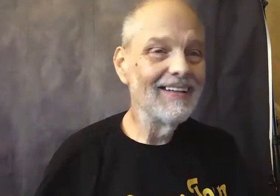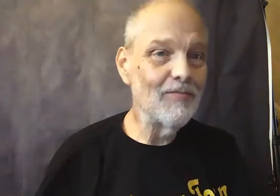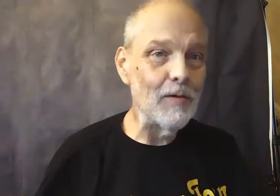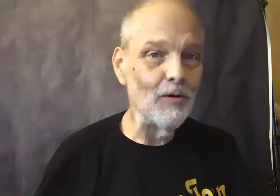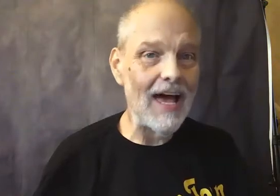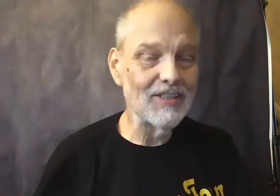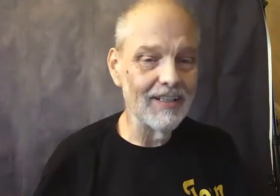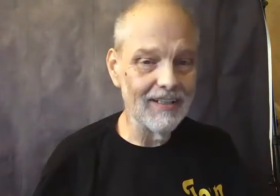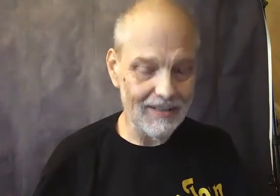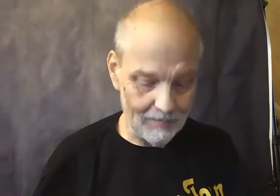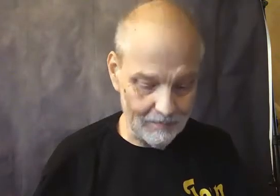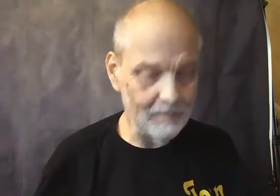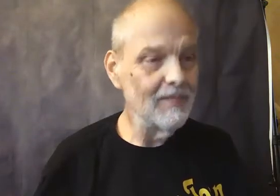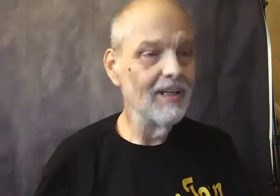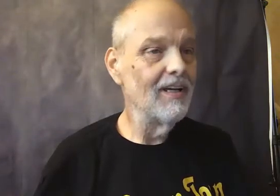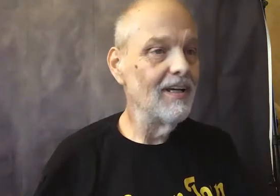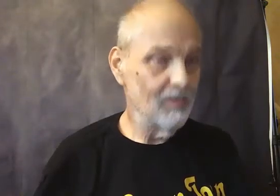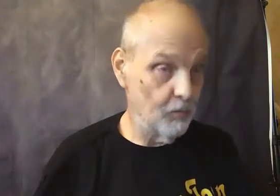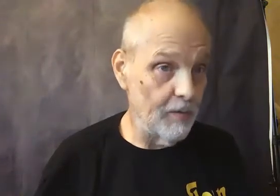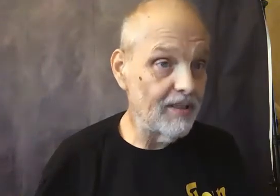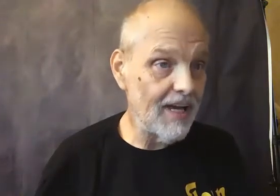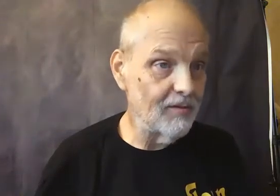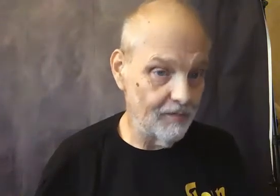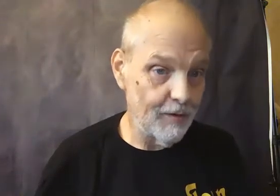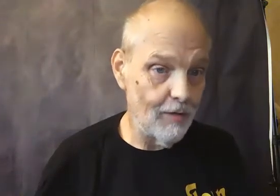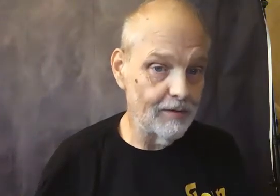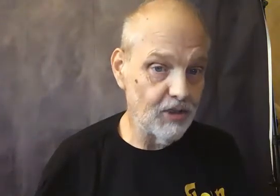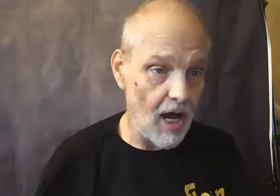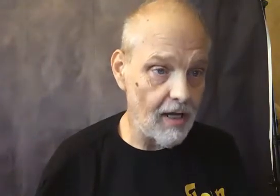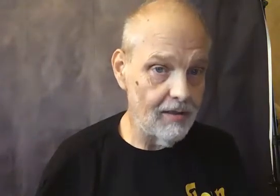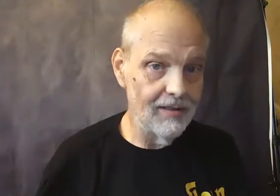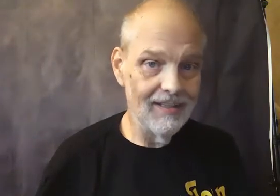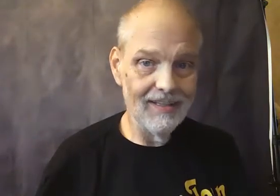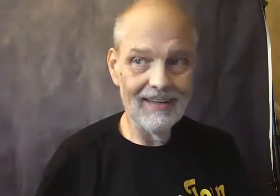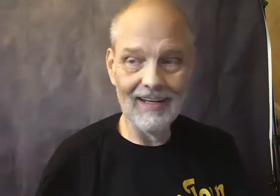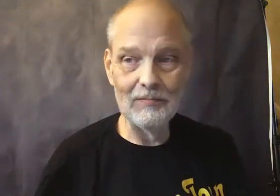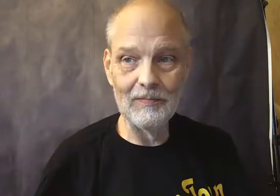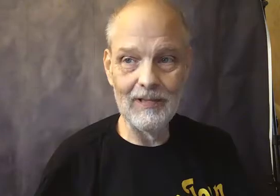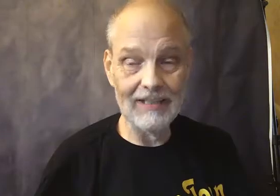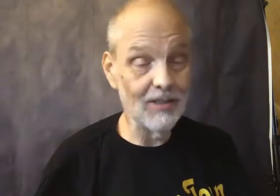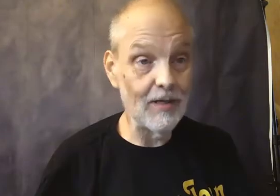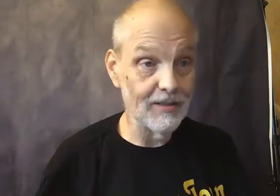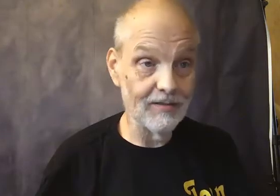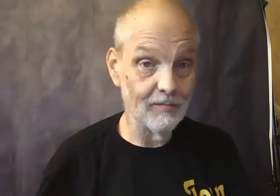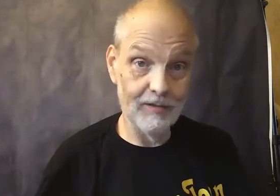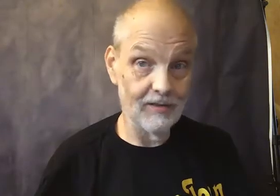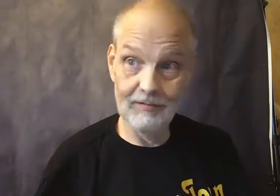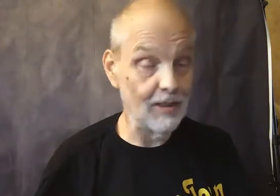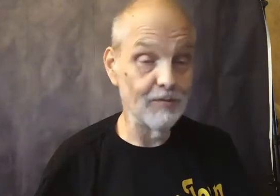Deaf people actually will make a sound very often, cha, and sometimes